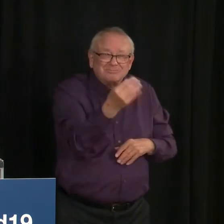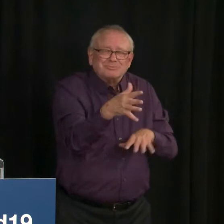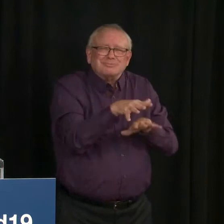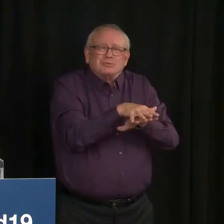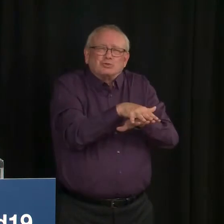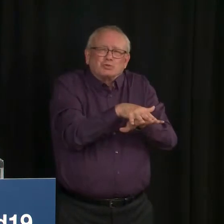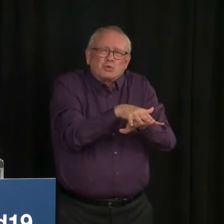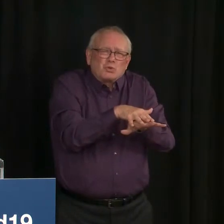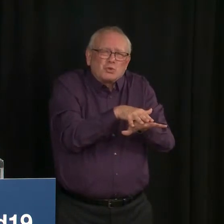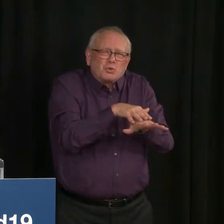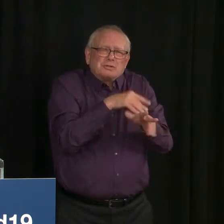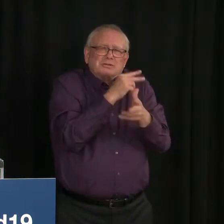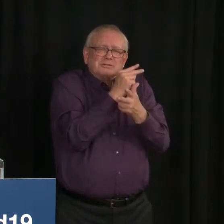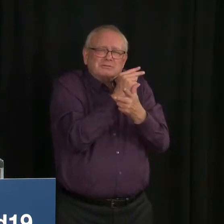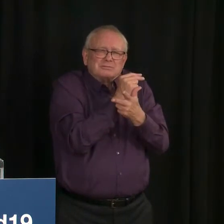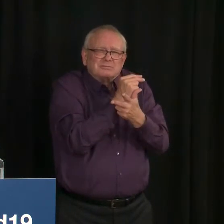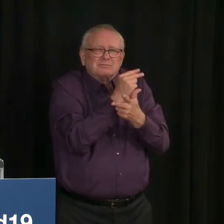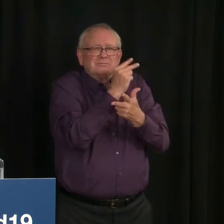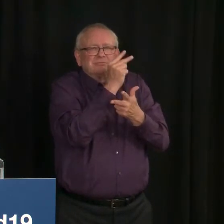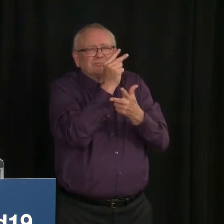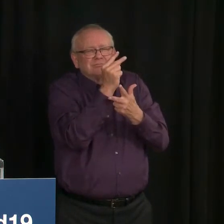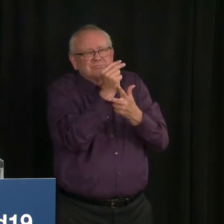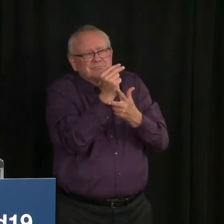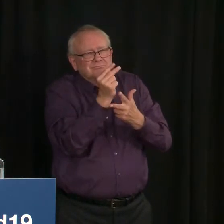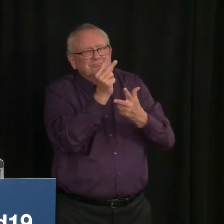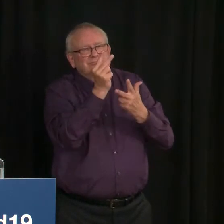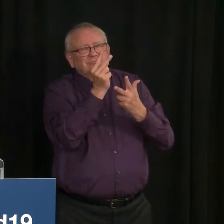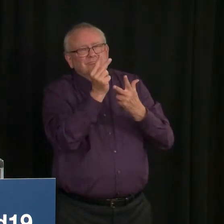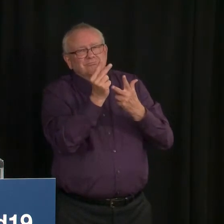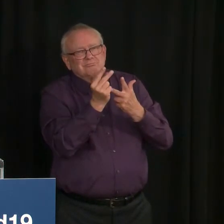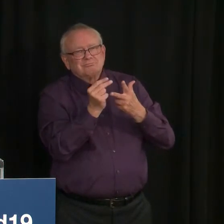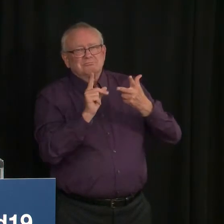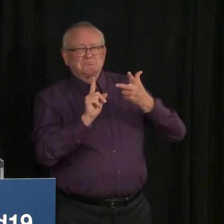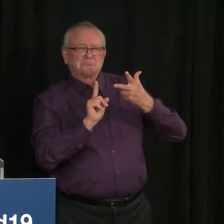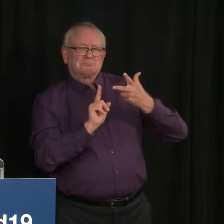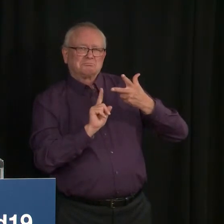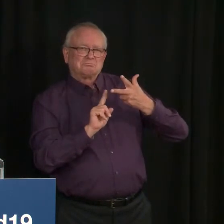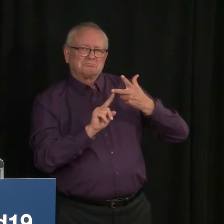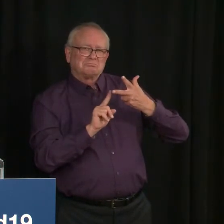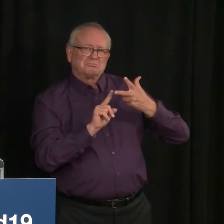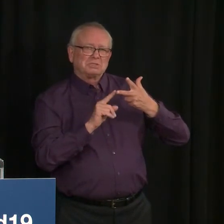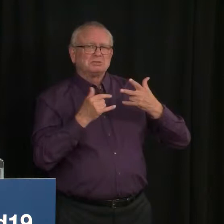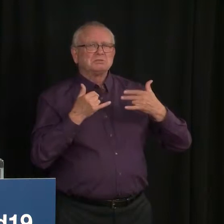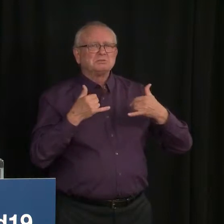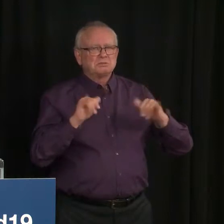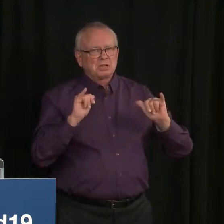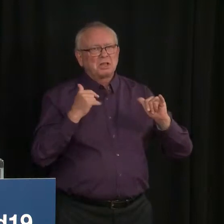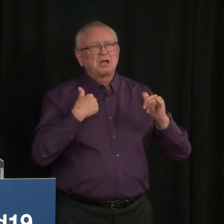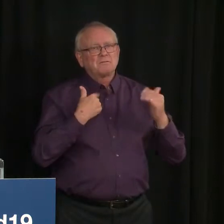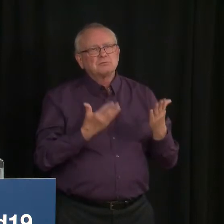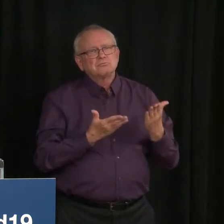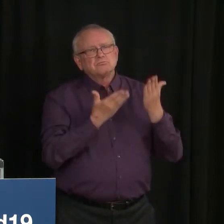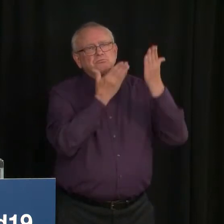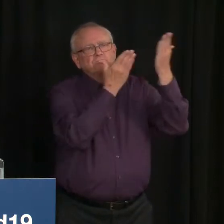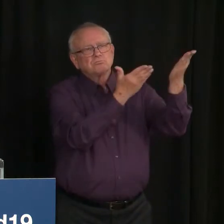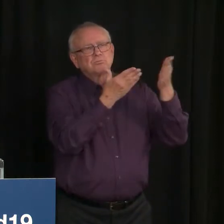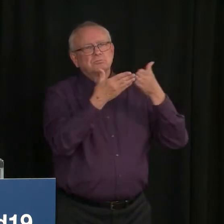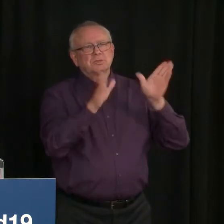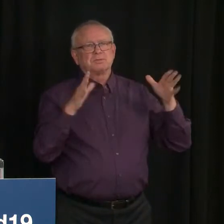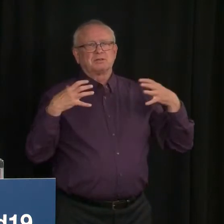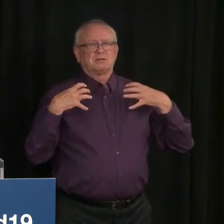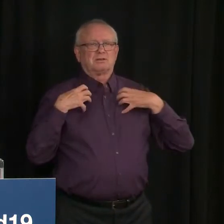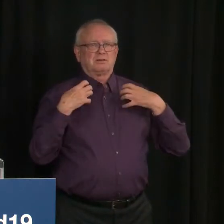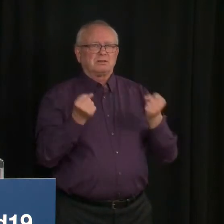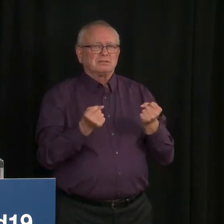measures, and that even moving into stage 3, people will still need to be thinking about managing risk, just